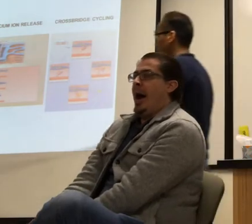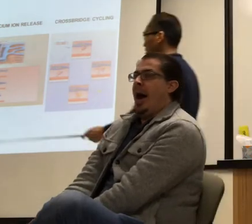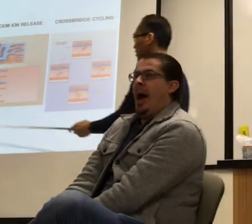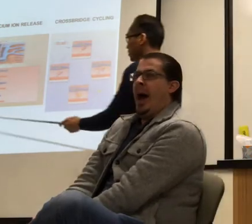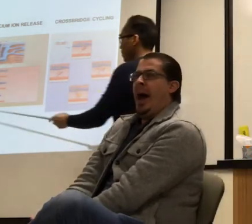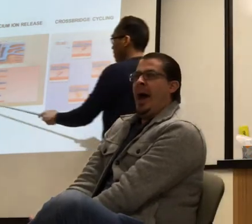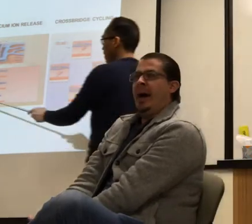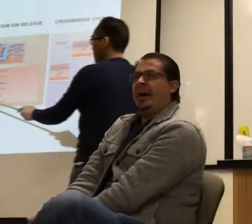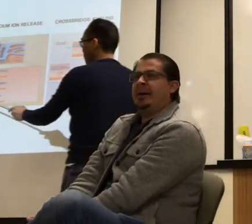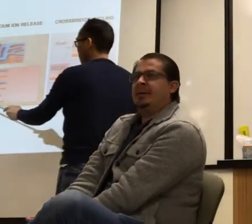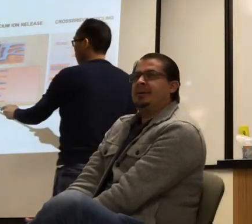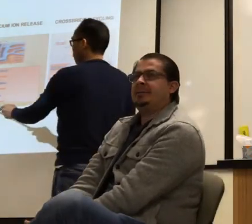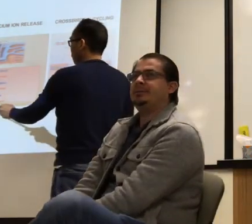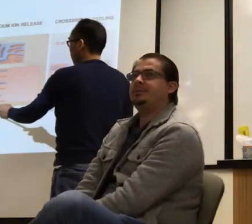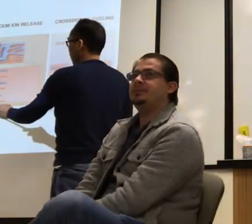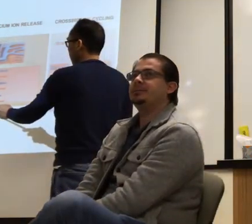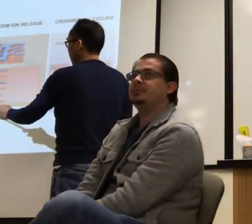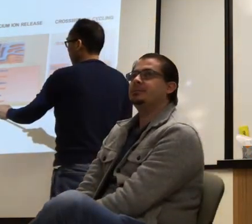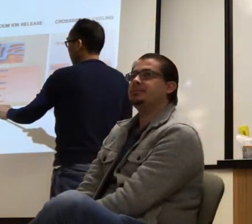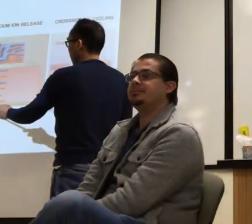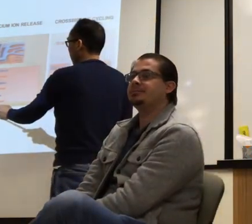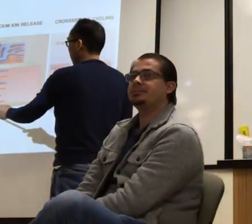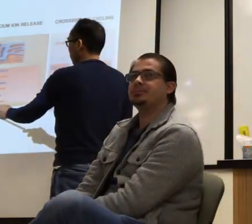So I wanted to teach you the events here